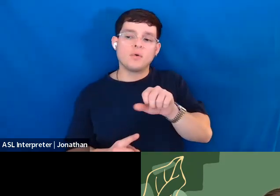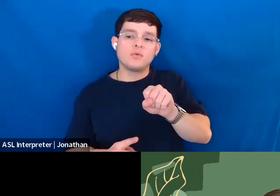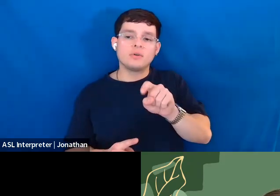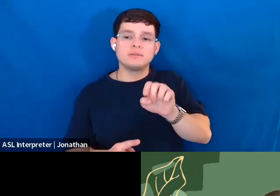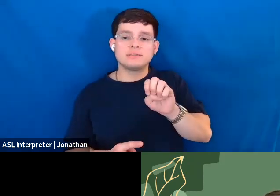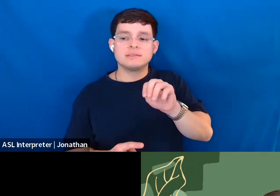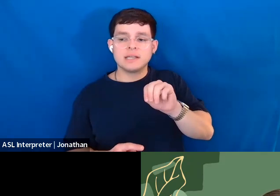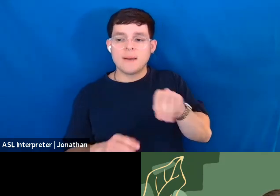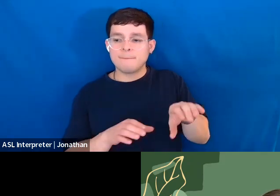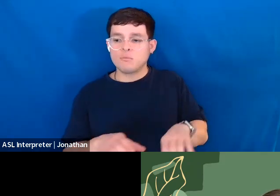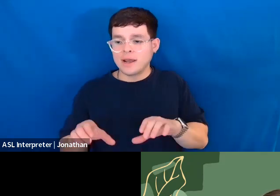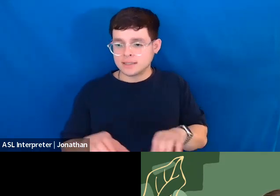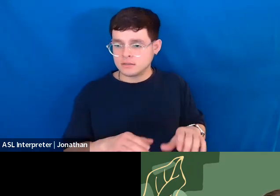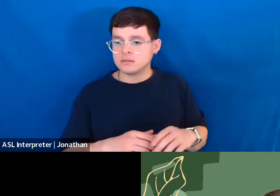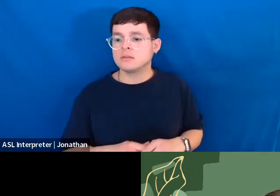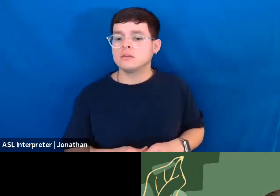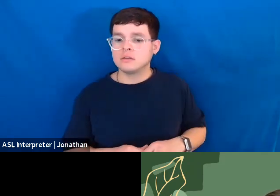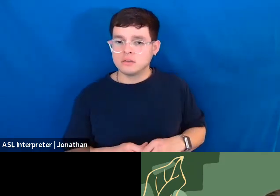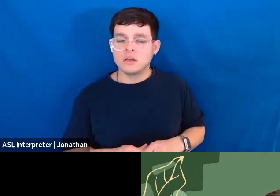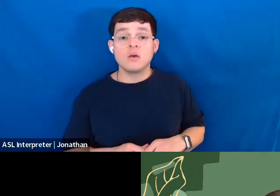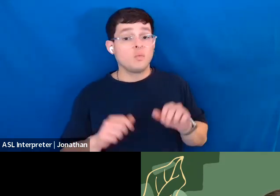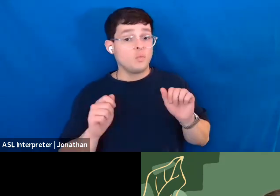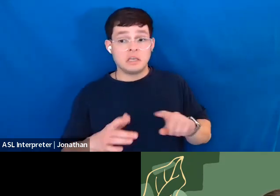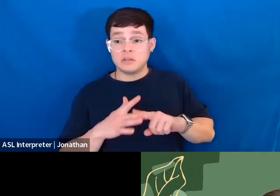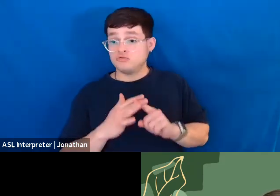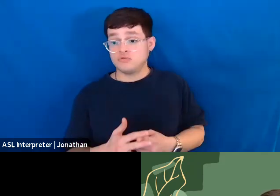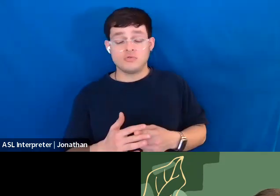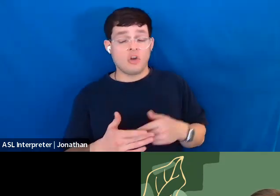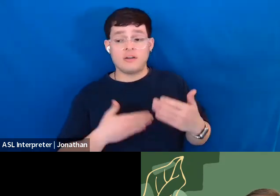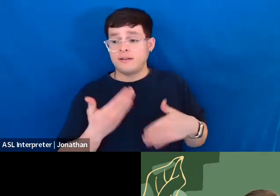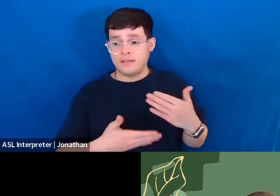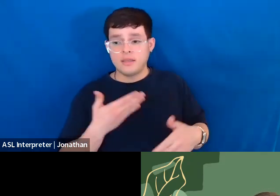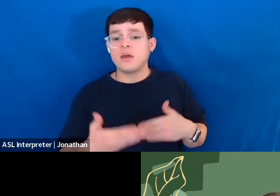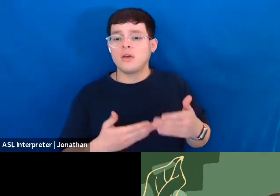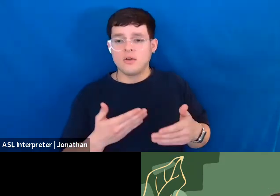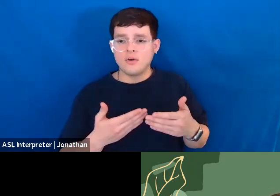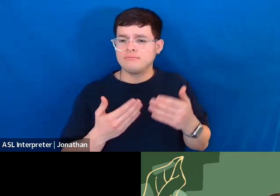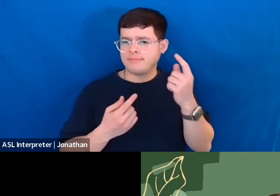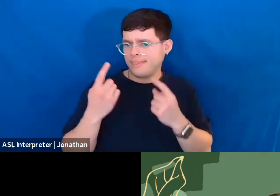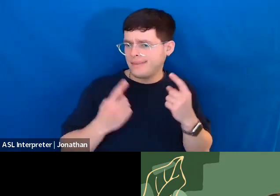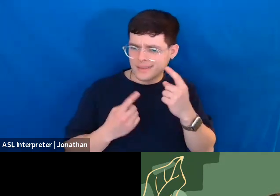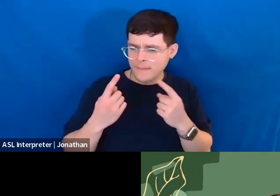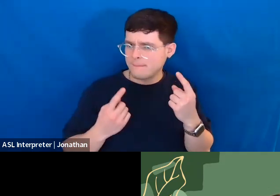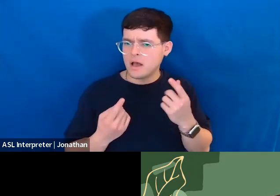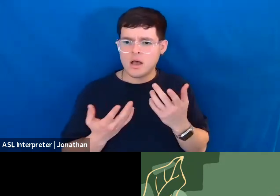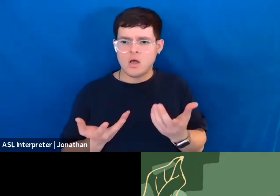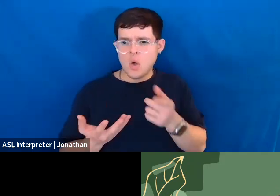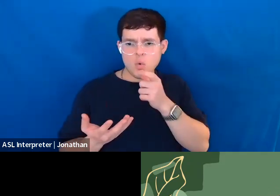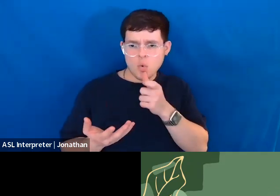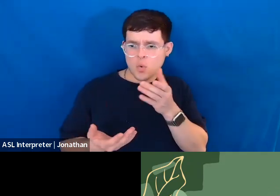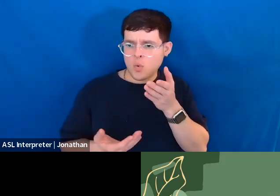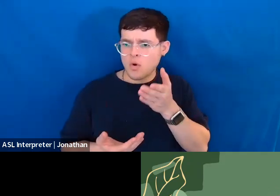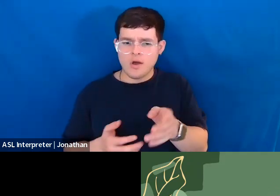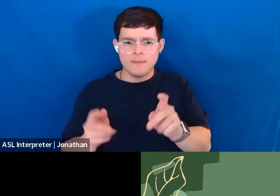practice. We can start there and thinking about who are the people that